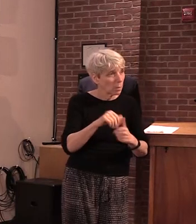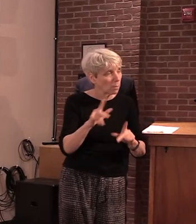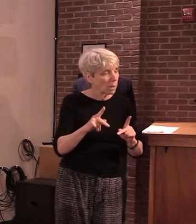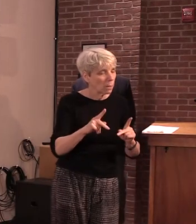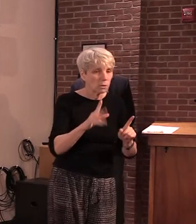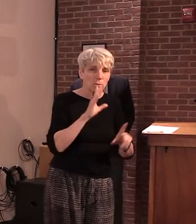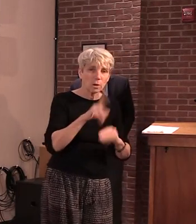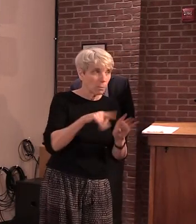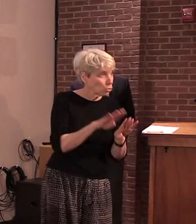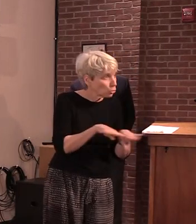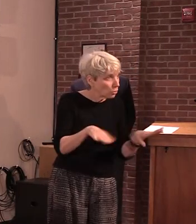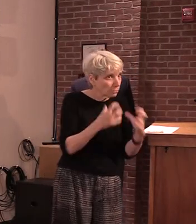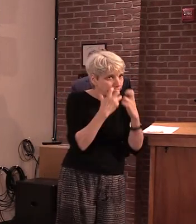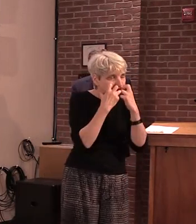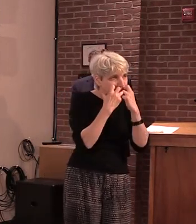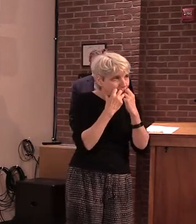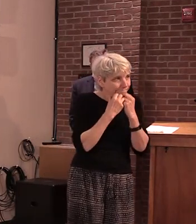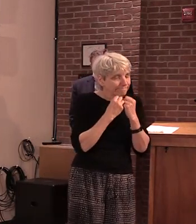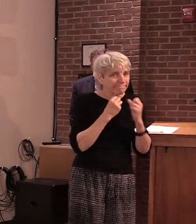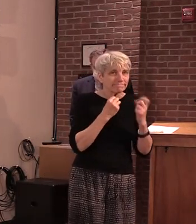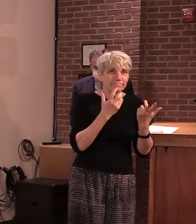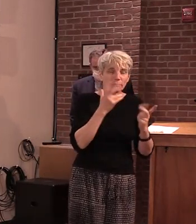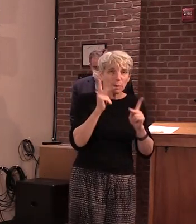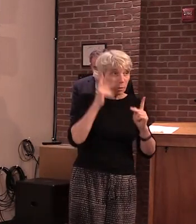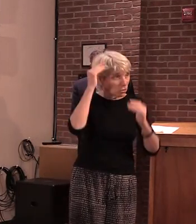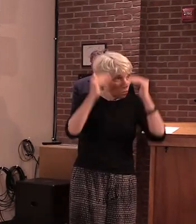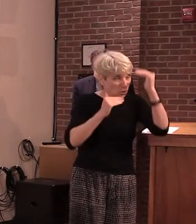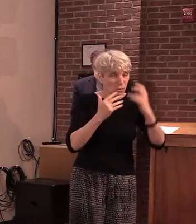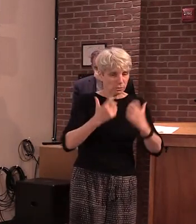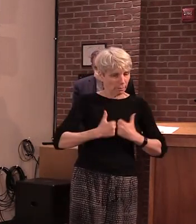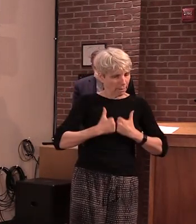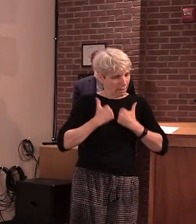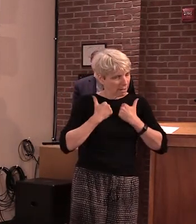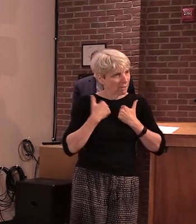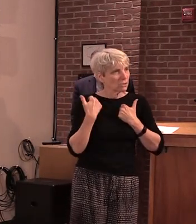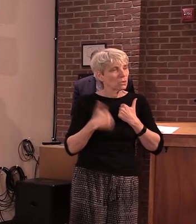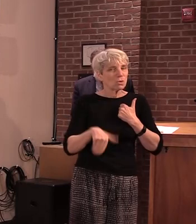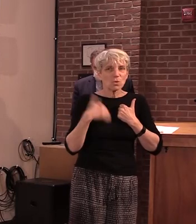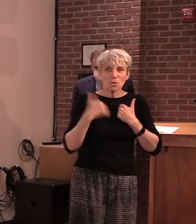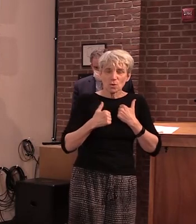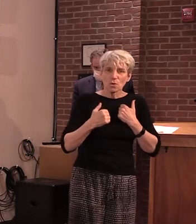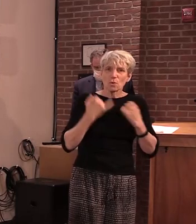individual lives. And so there's, I get the fear.